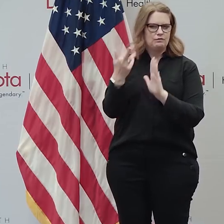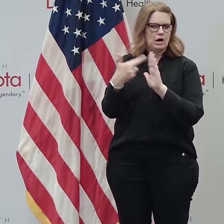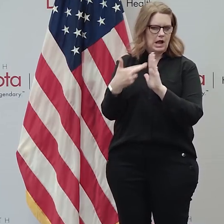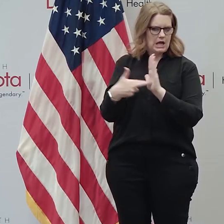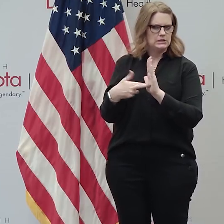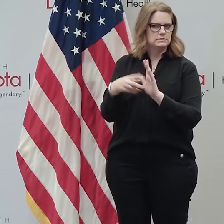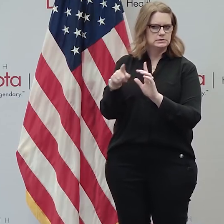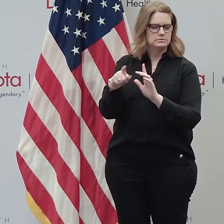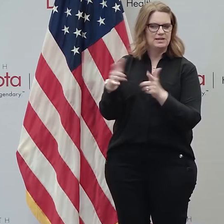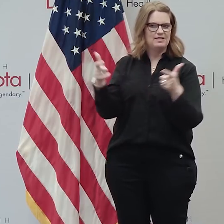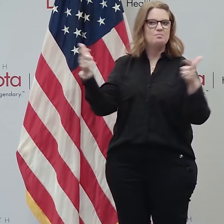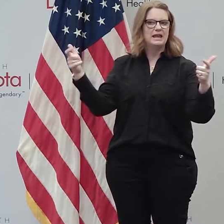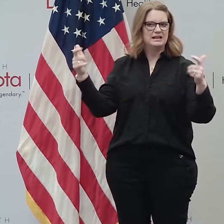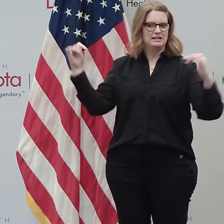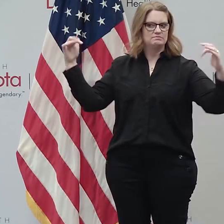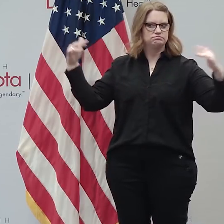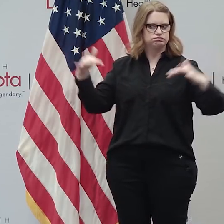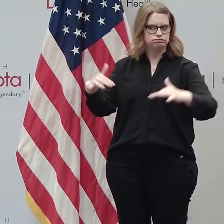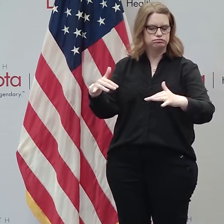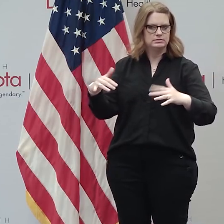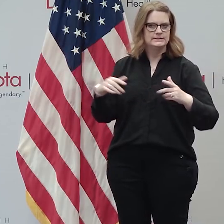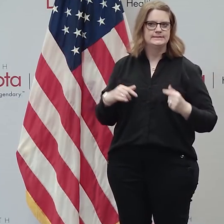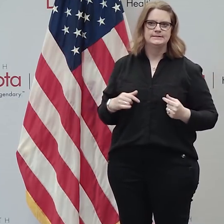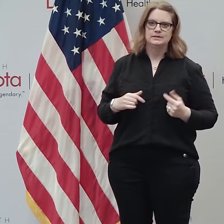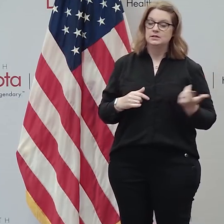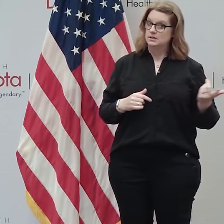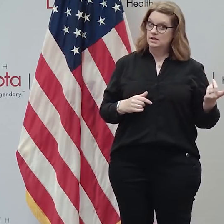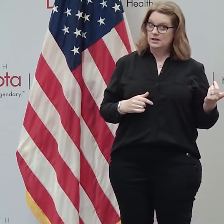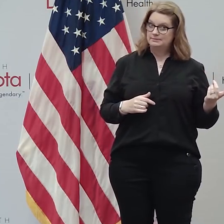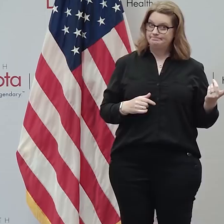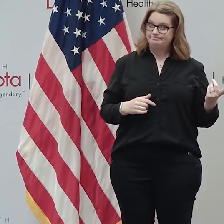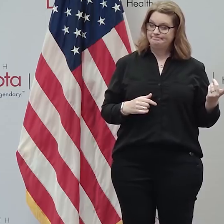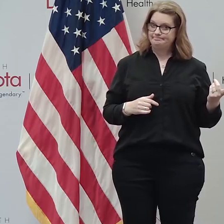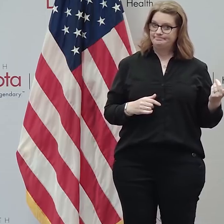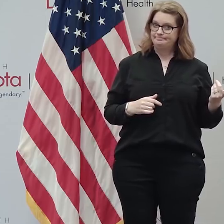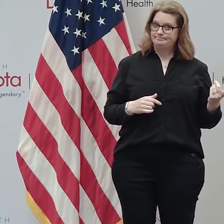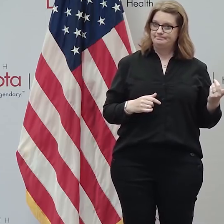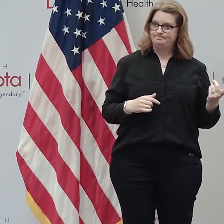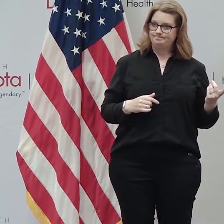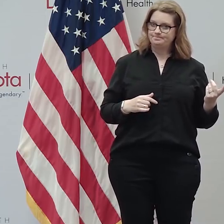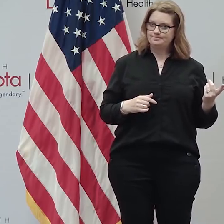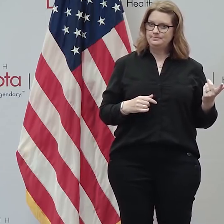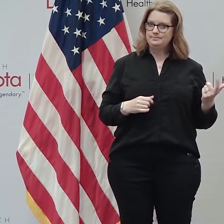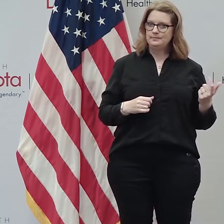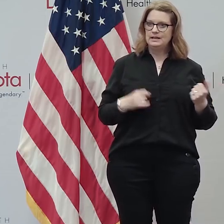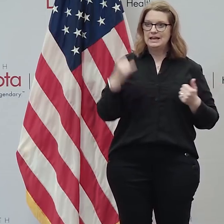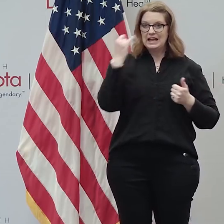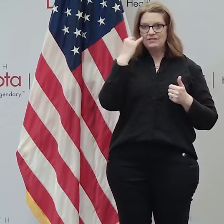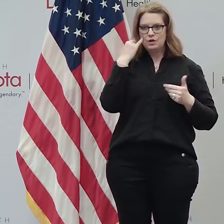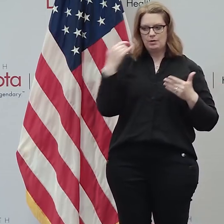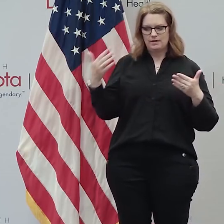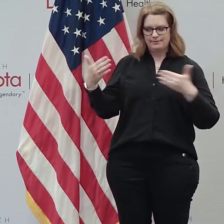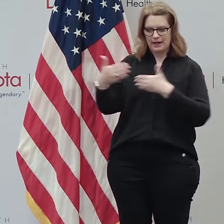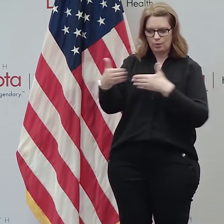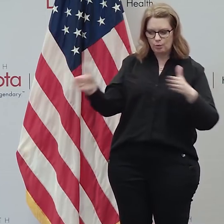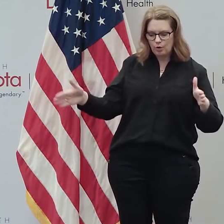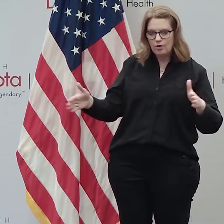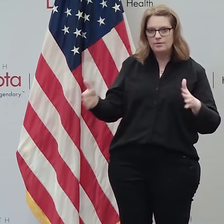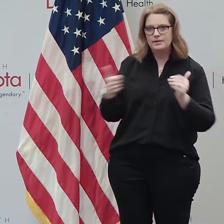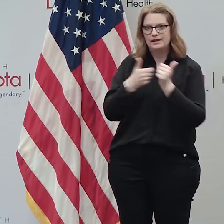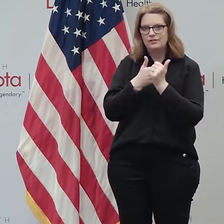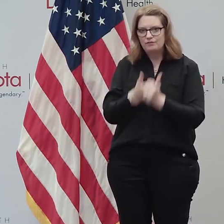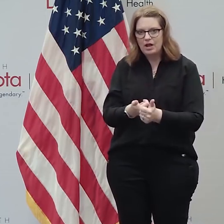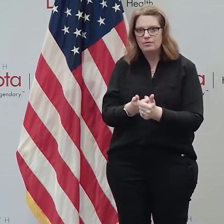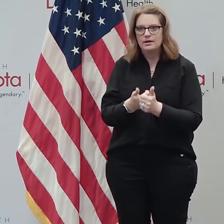guidance on what we do with large group gatherings. And now when I say that, I mean if you're have a space where you're following all the guidelines